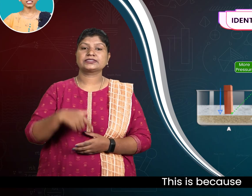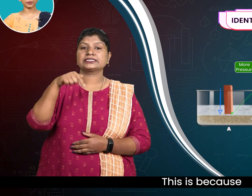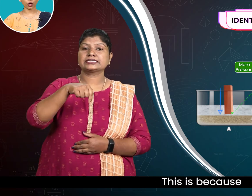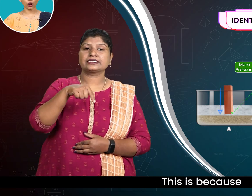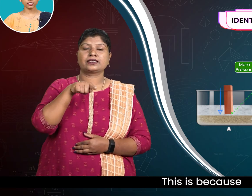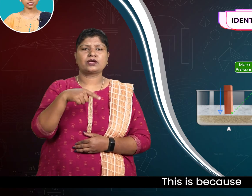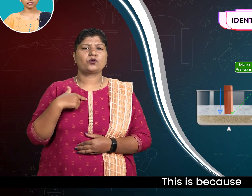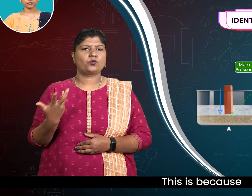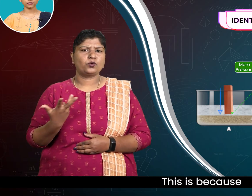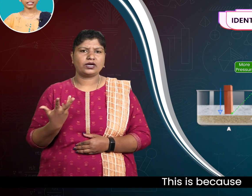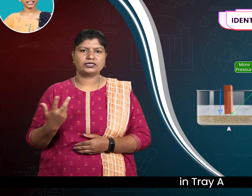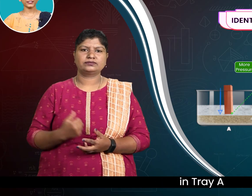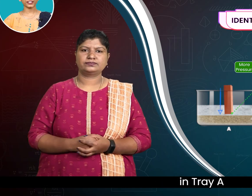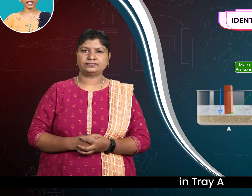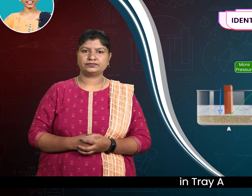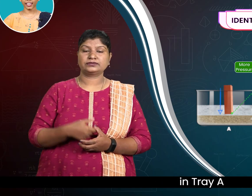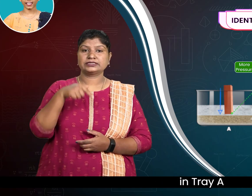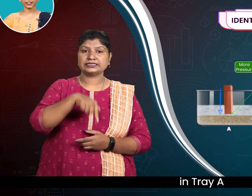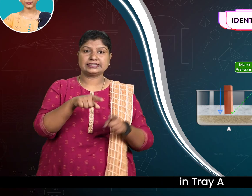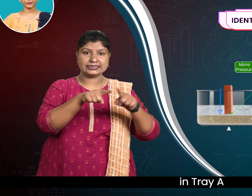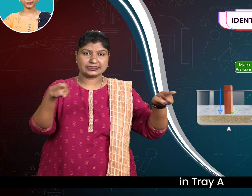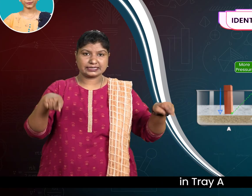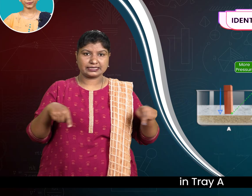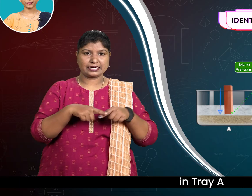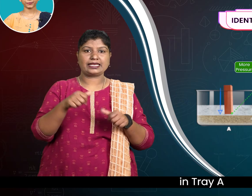This is because in tray A,